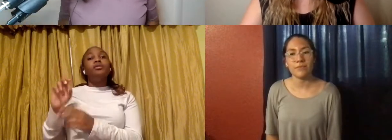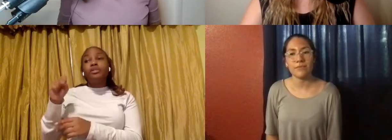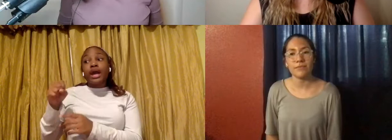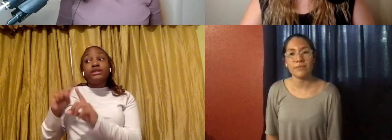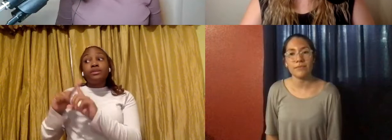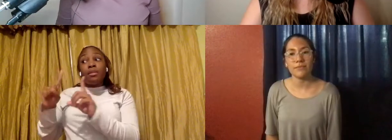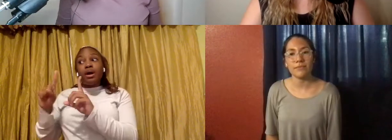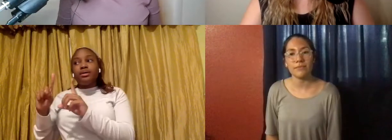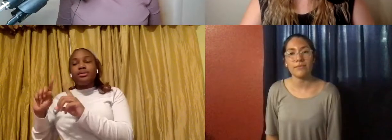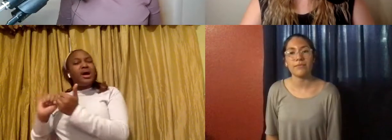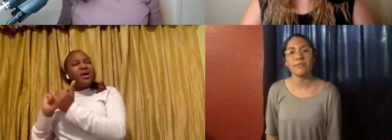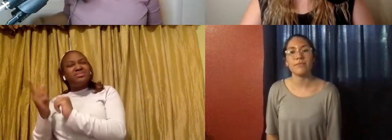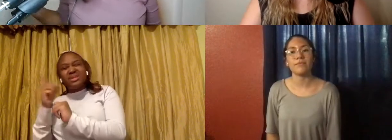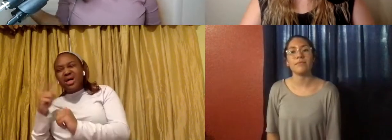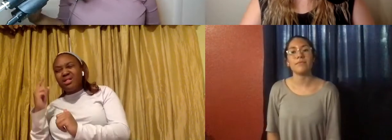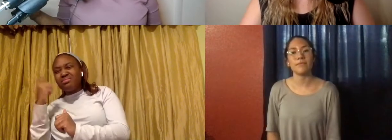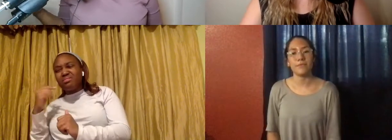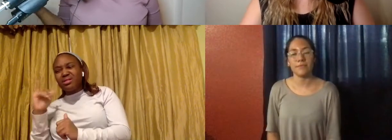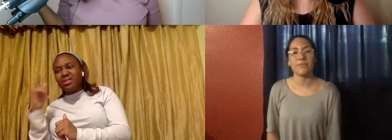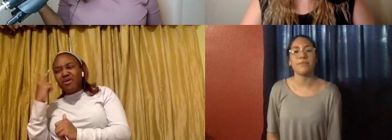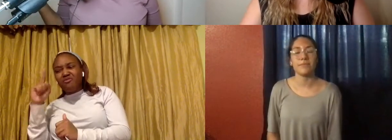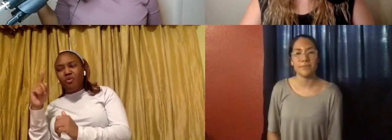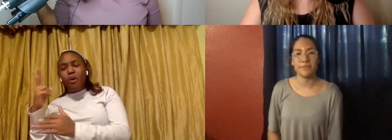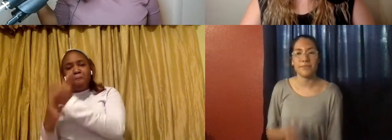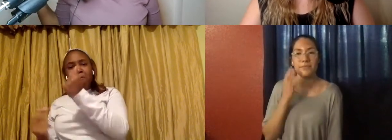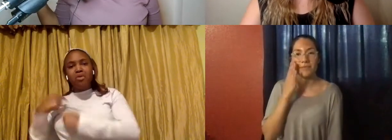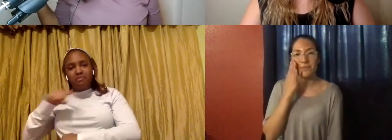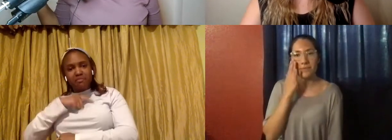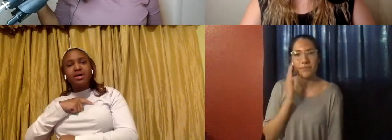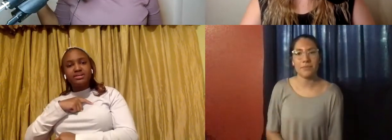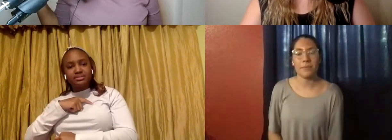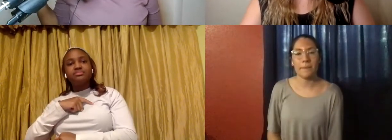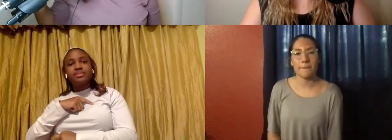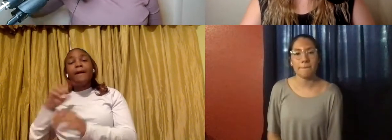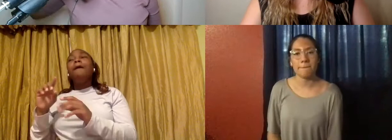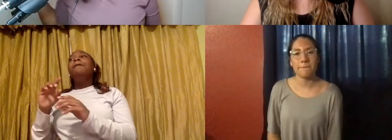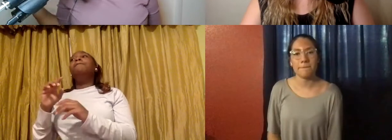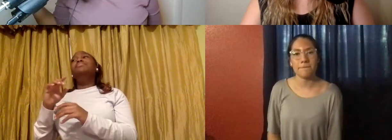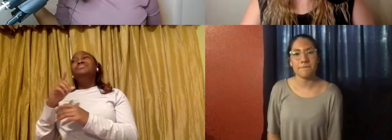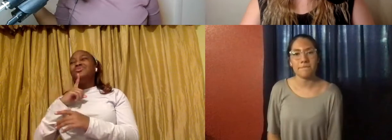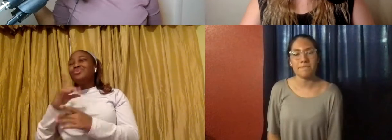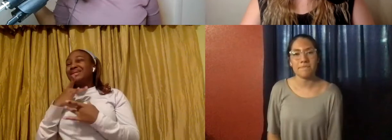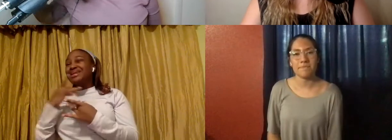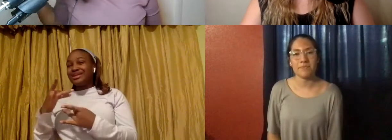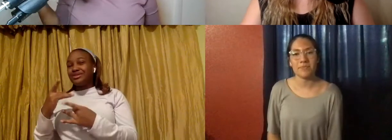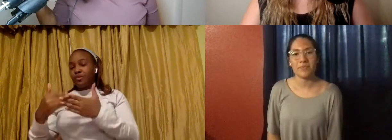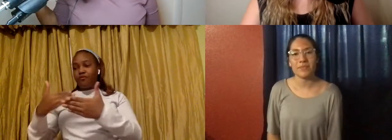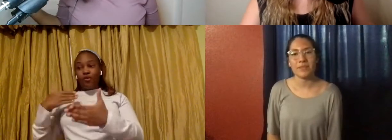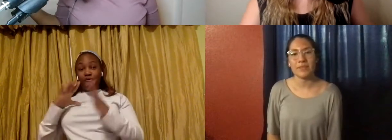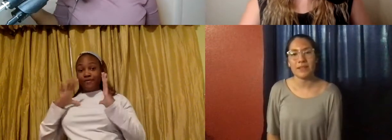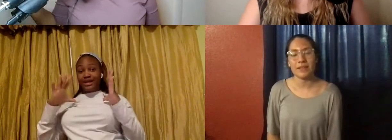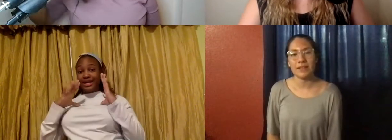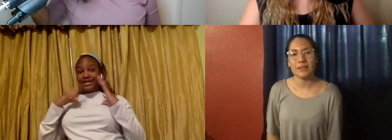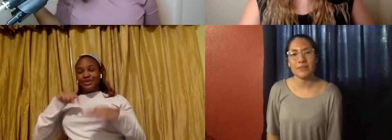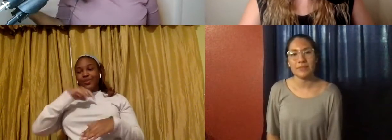Mm. But I think it's really interesting because when before we went on vacation, we've been like really